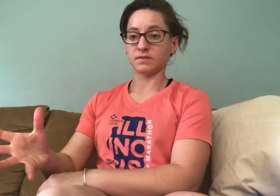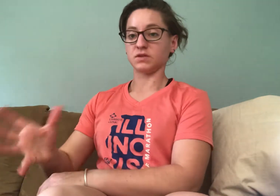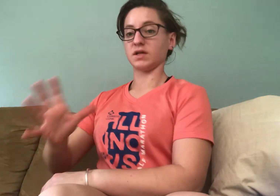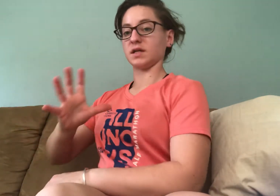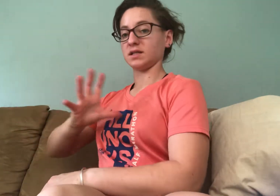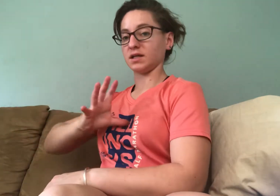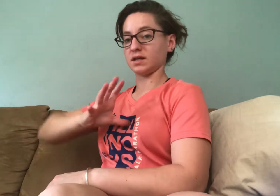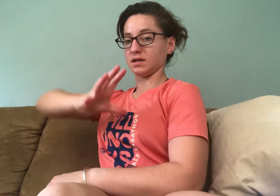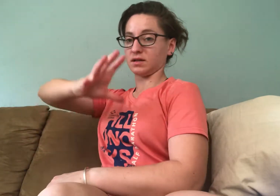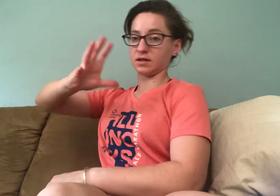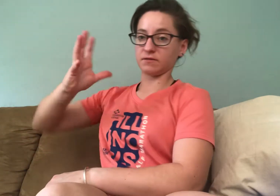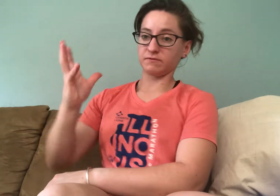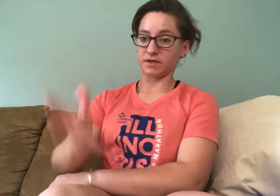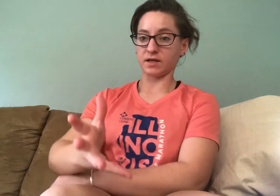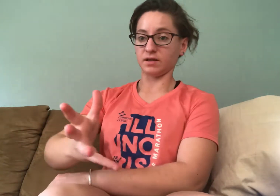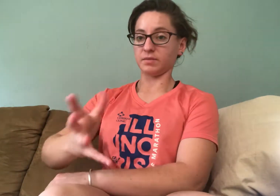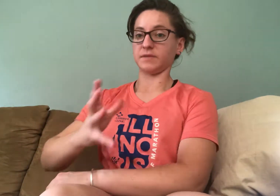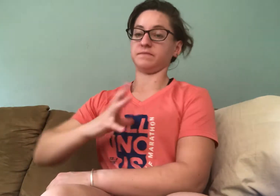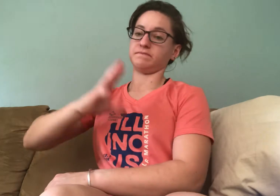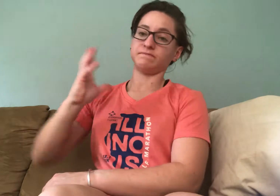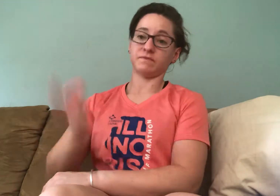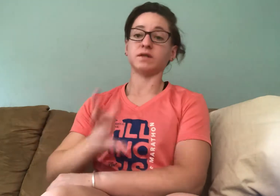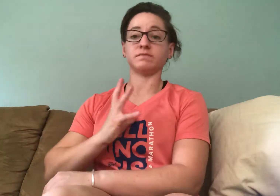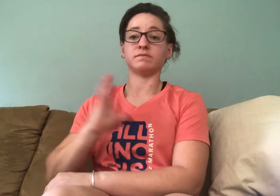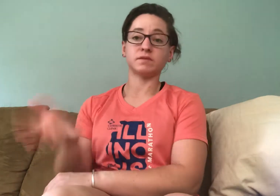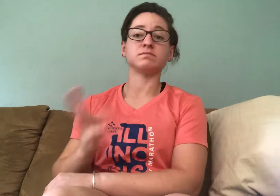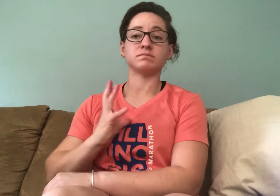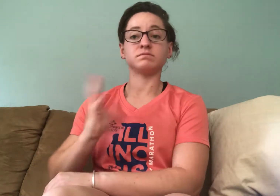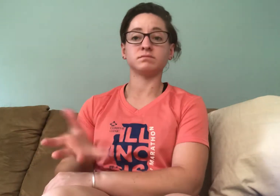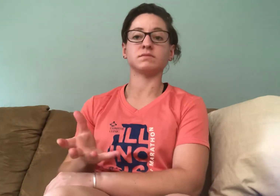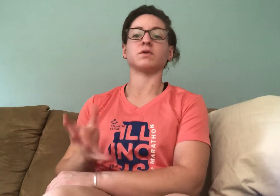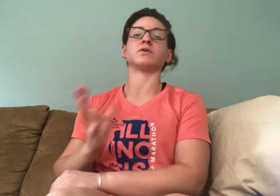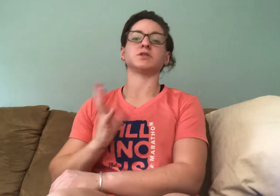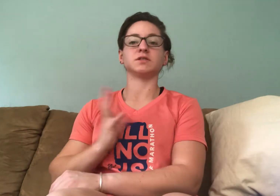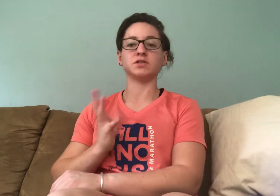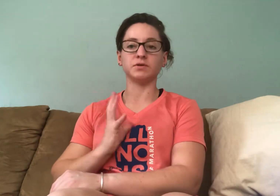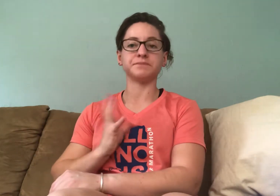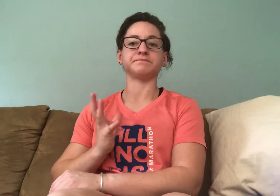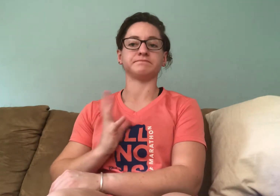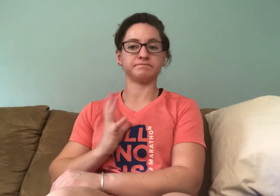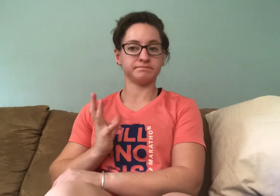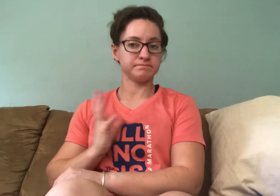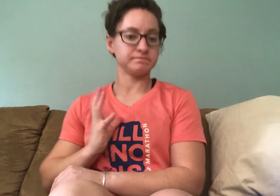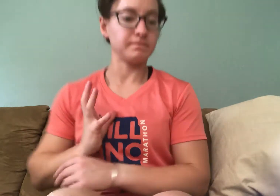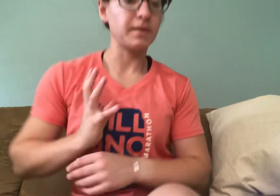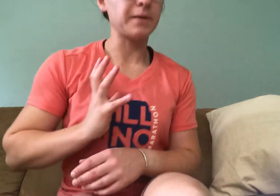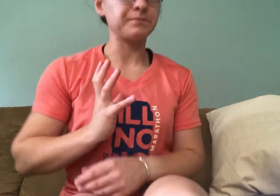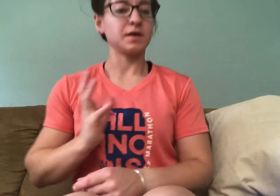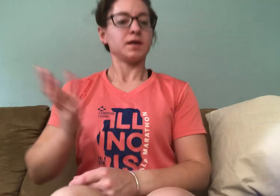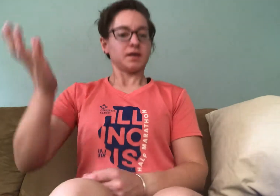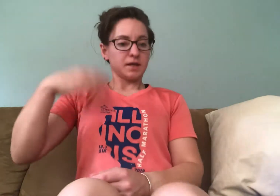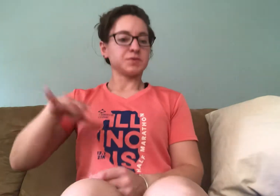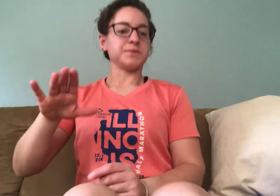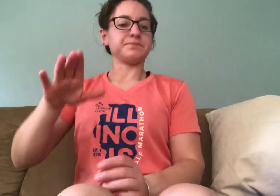you kind of take it and kind of flick it a little bit. Or just in general. Okay, next one.